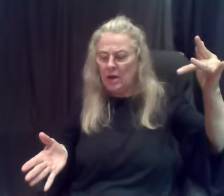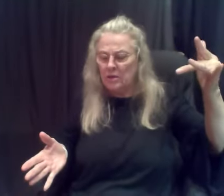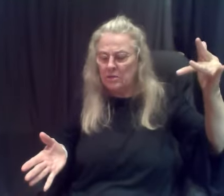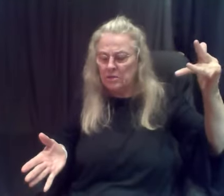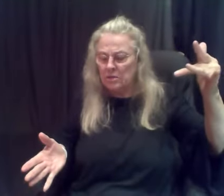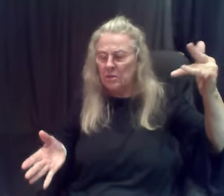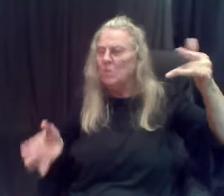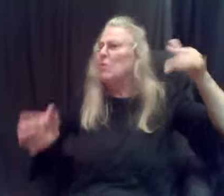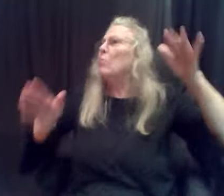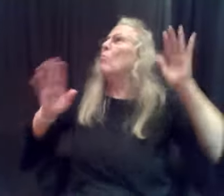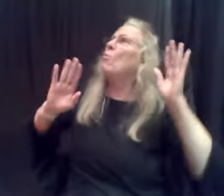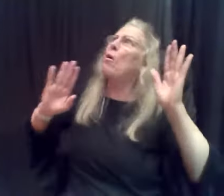Glorious,